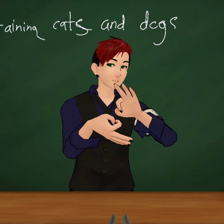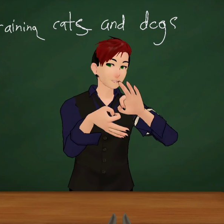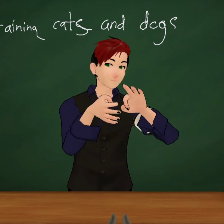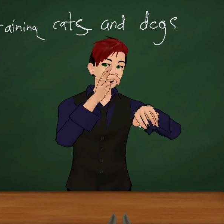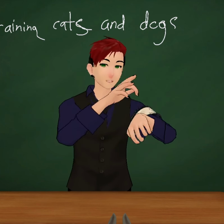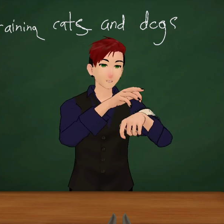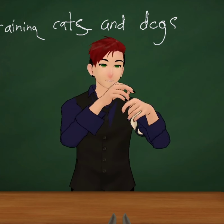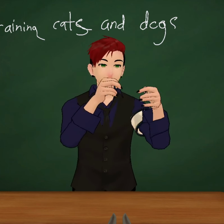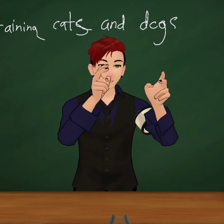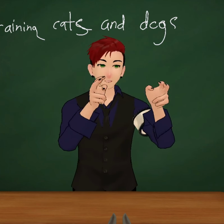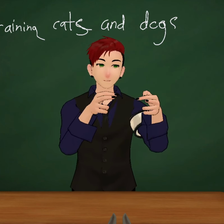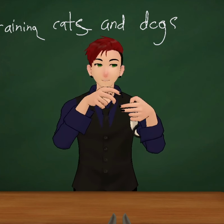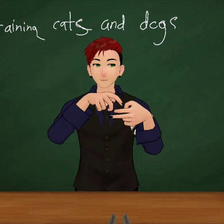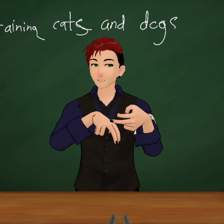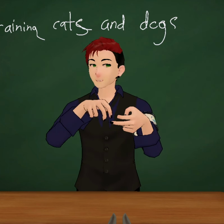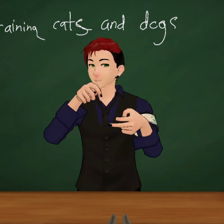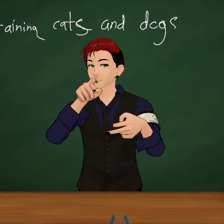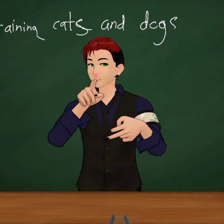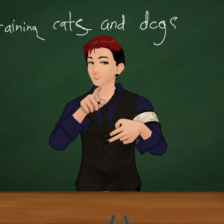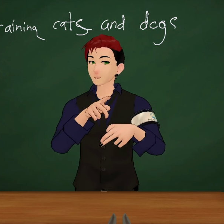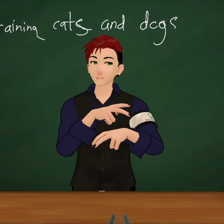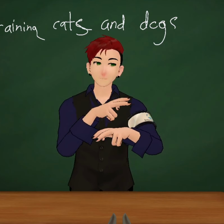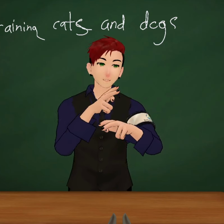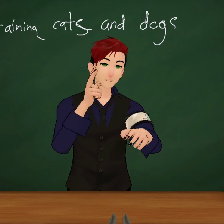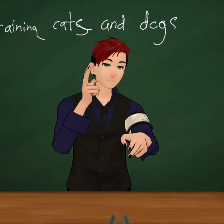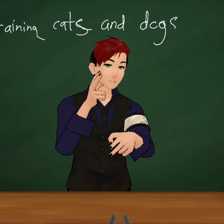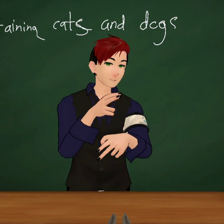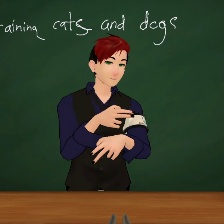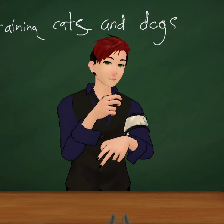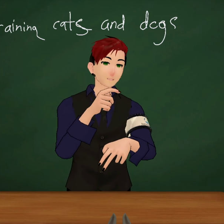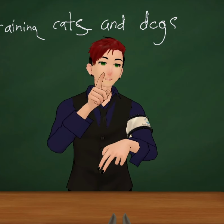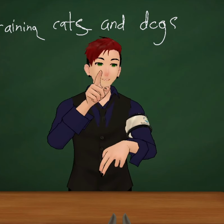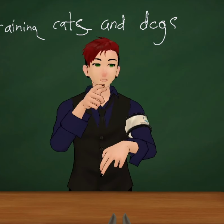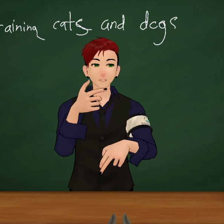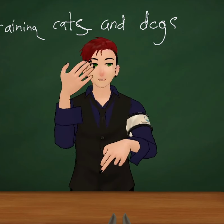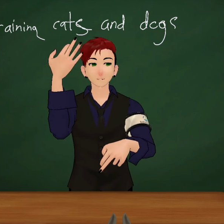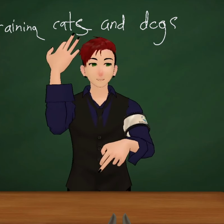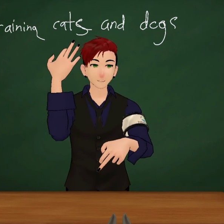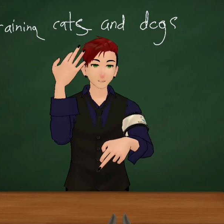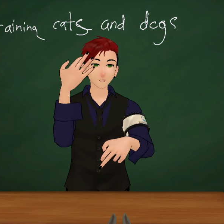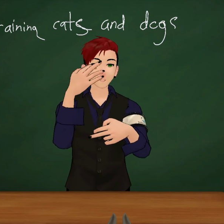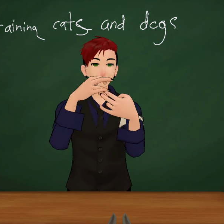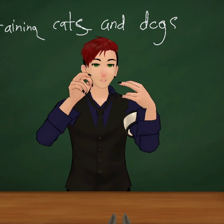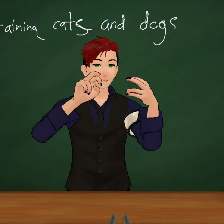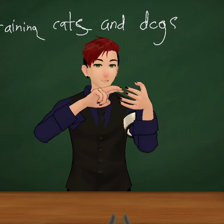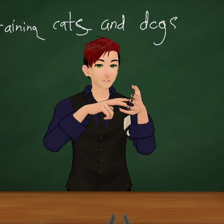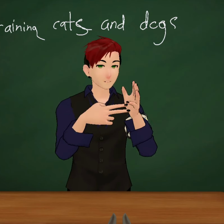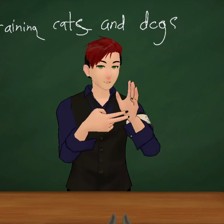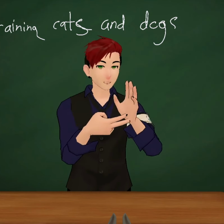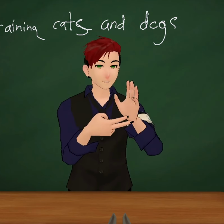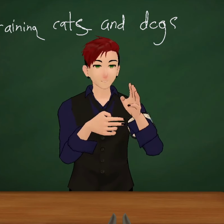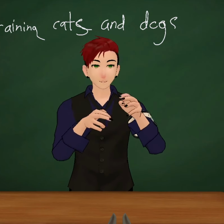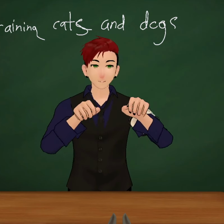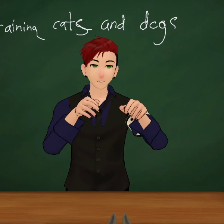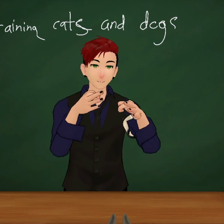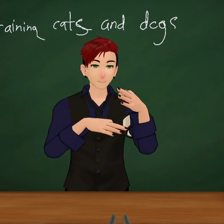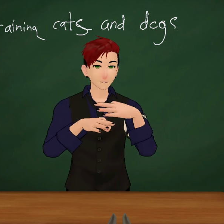Interpreting English idioms into ASL is difficult because you have to know what the idiom means in order to interpret